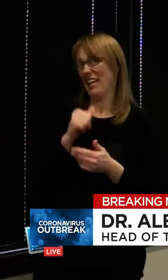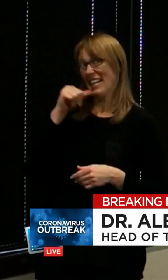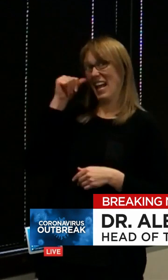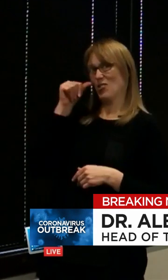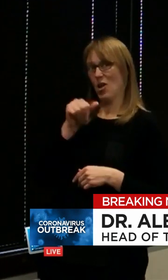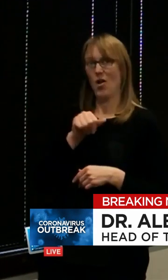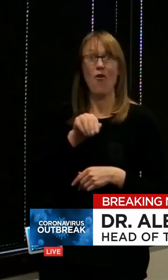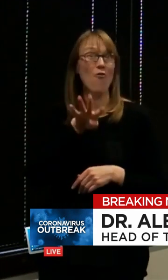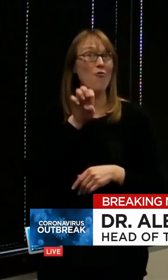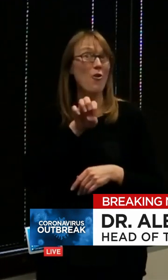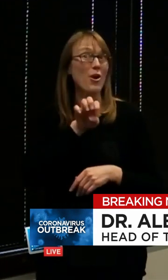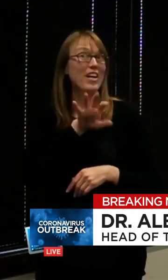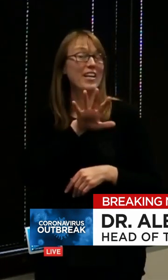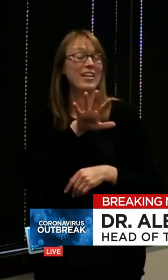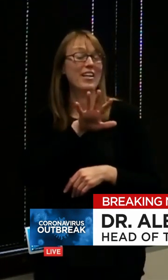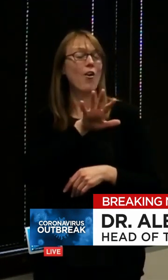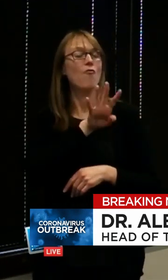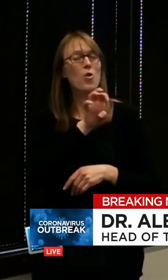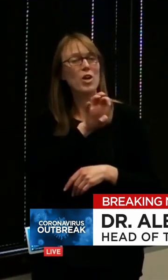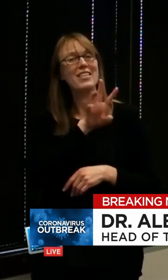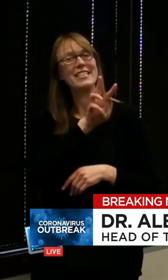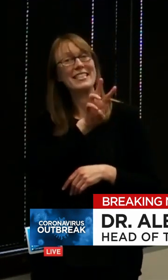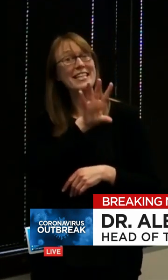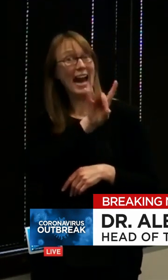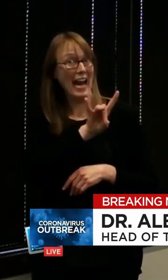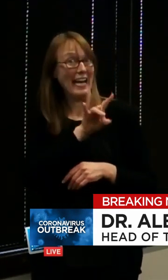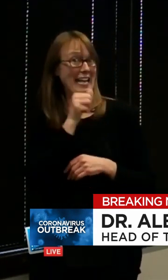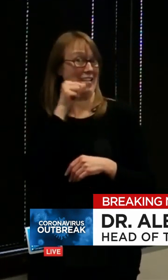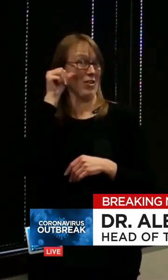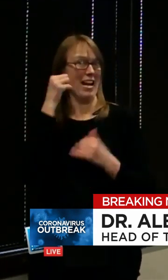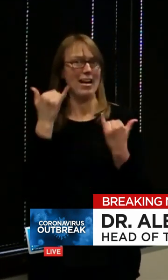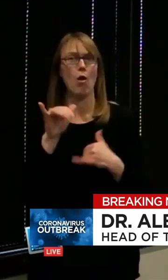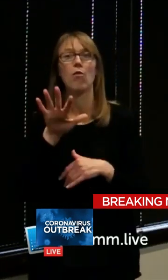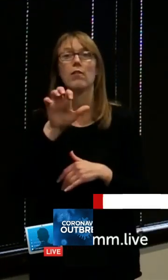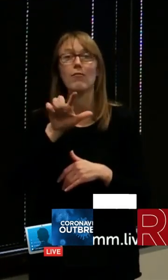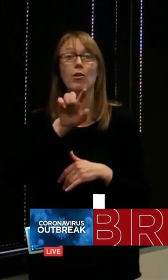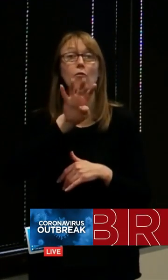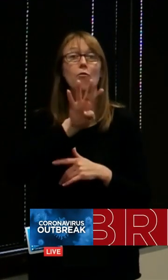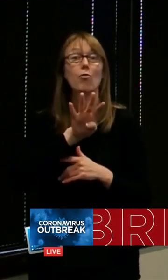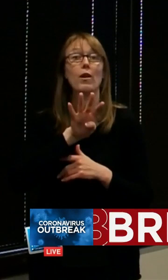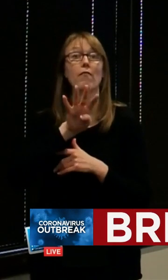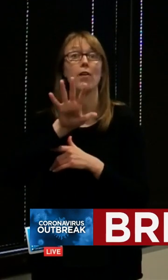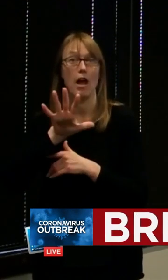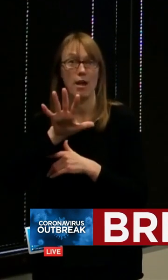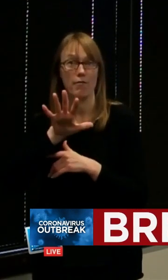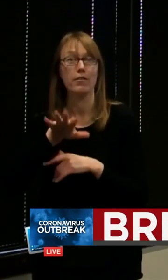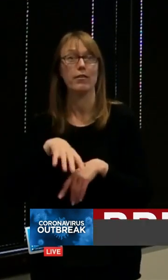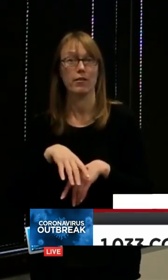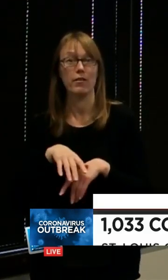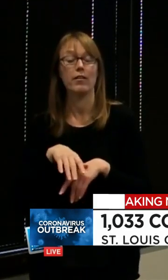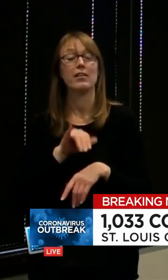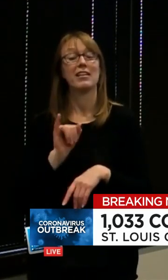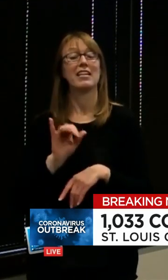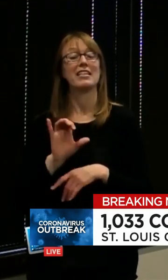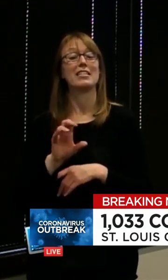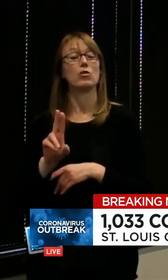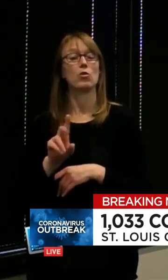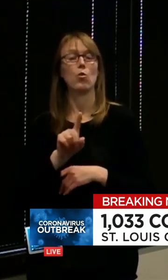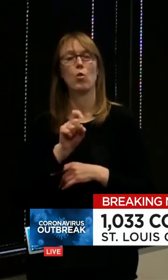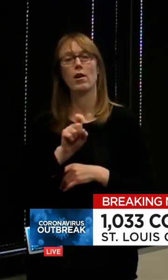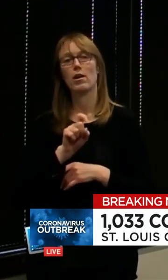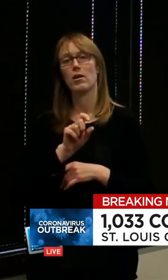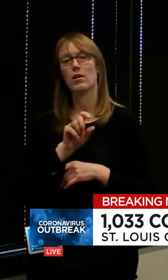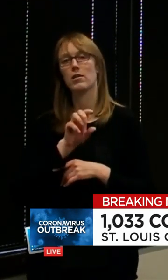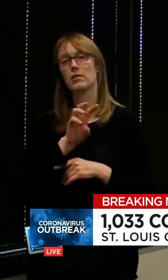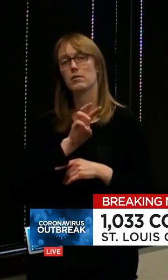468 hospitalizations. Today we have 545. ICU was 164, and